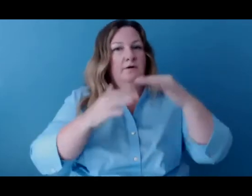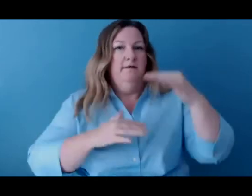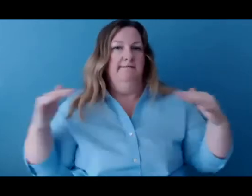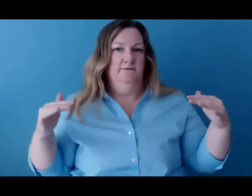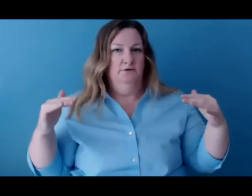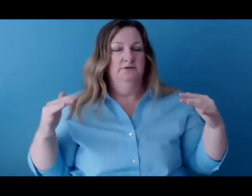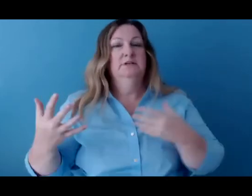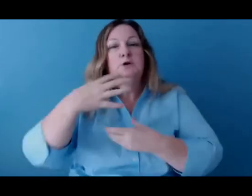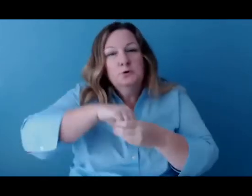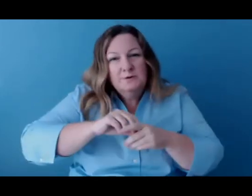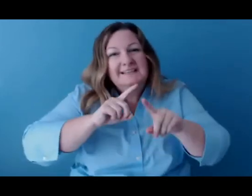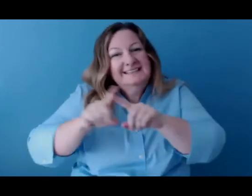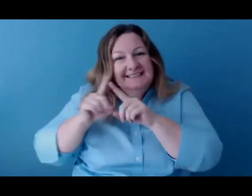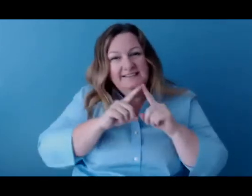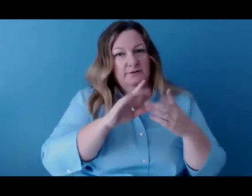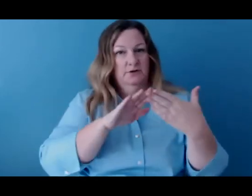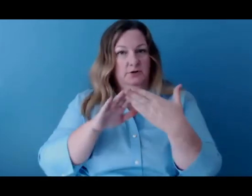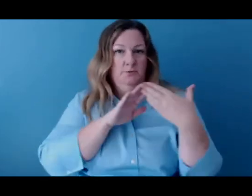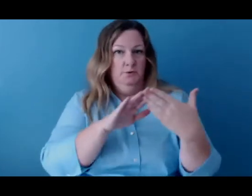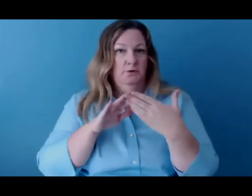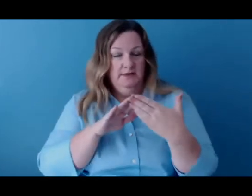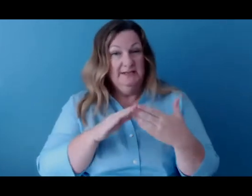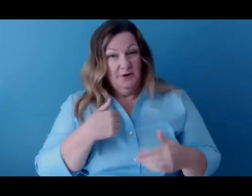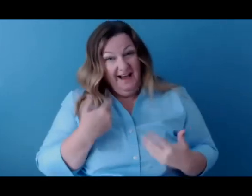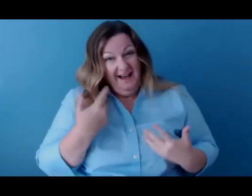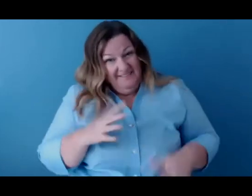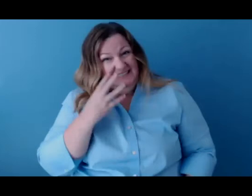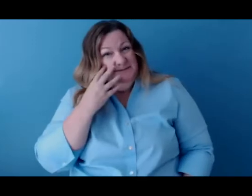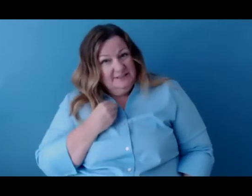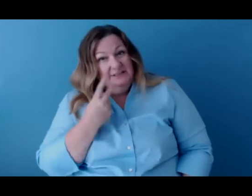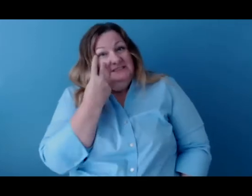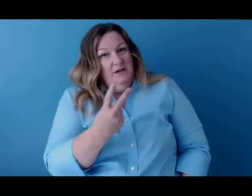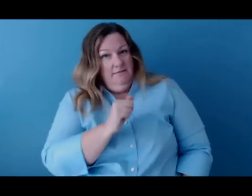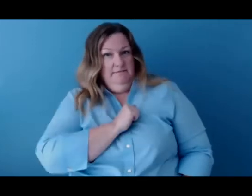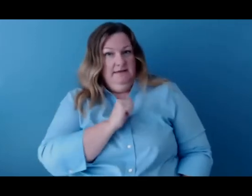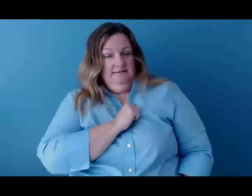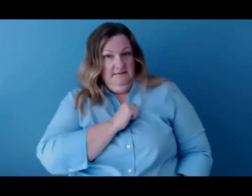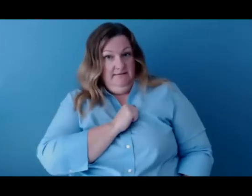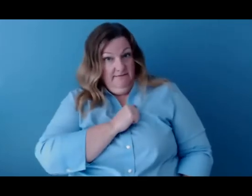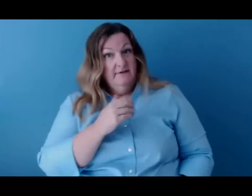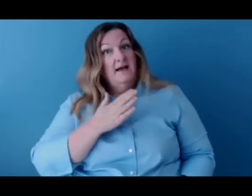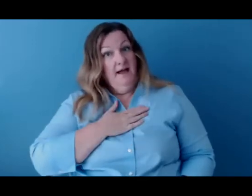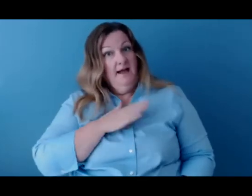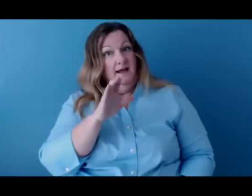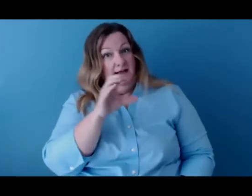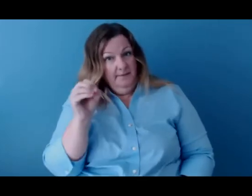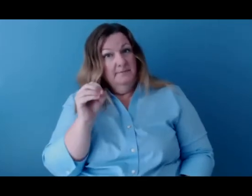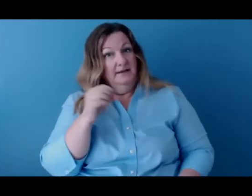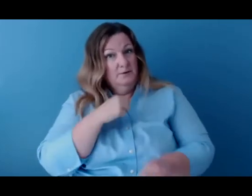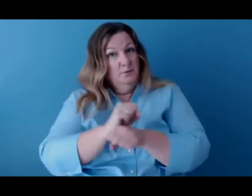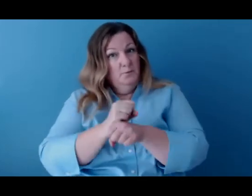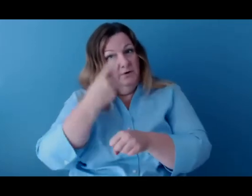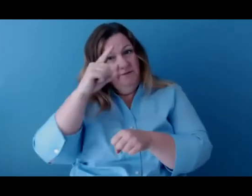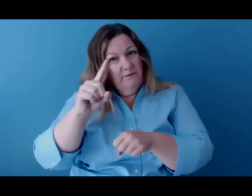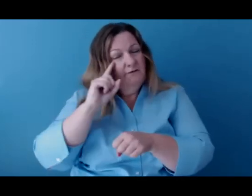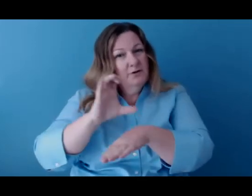inclusive community. And I lived that. I watched what we had to do as a firm to just open up new, again,